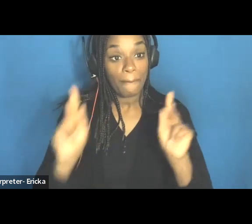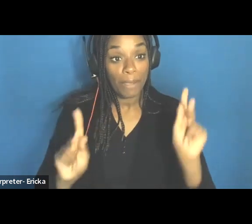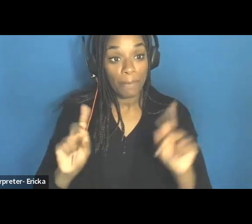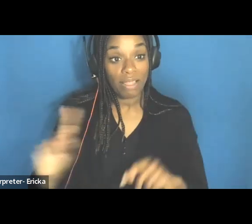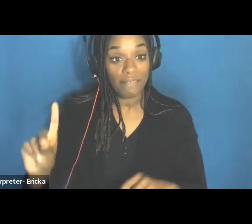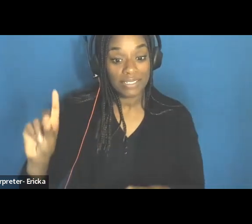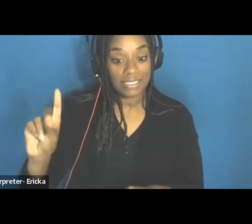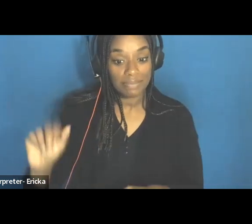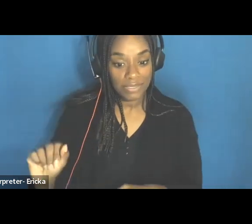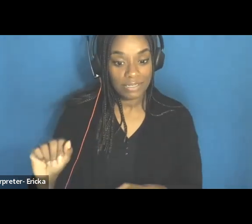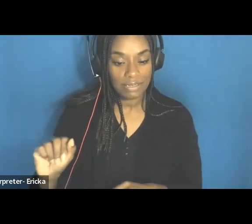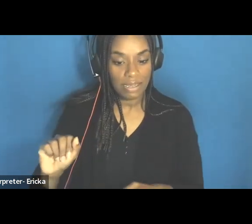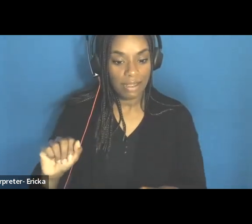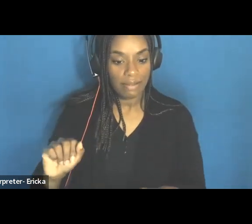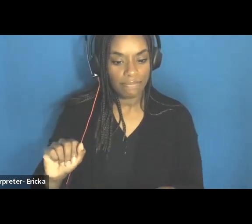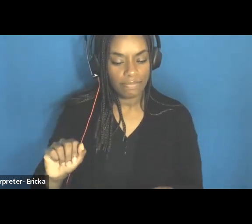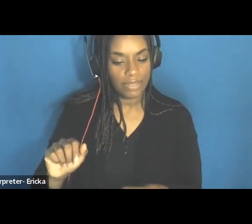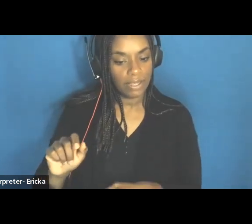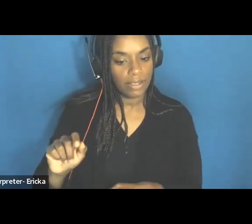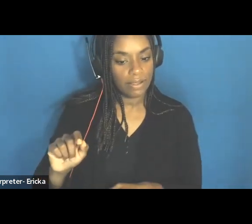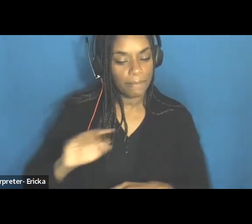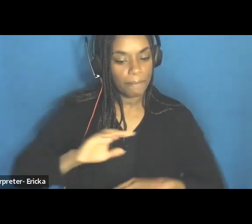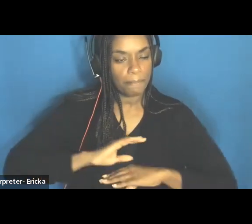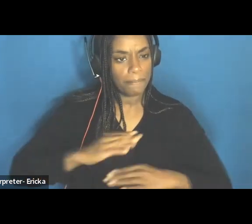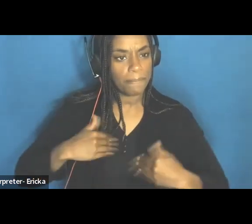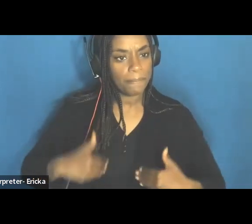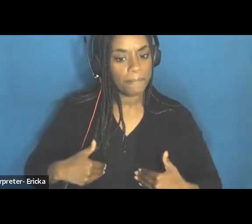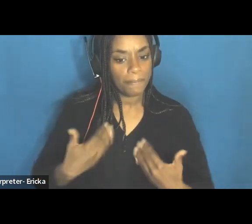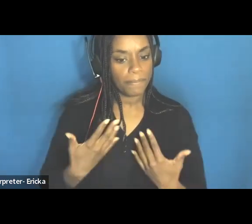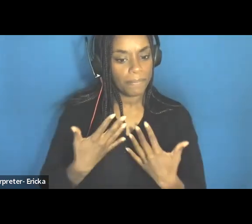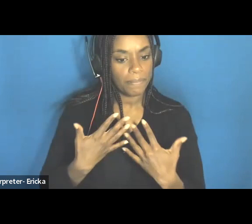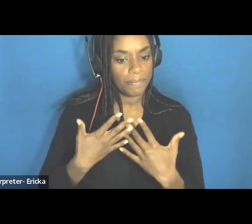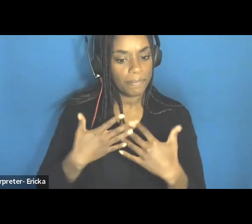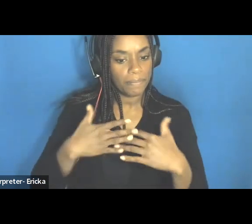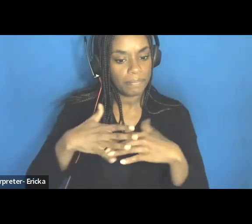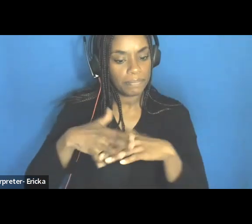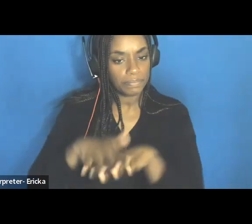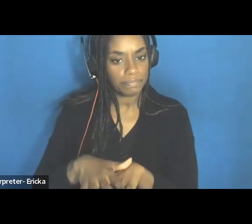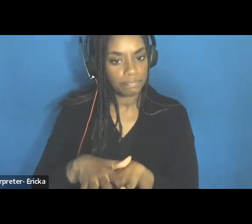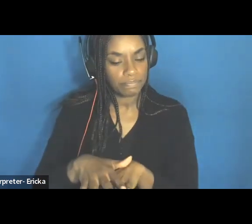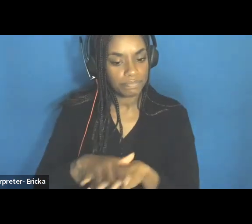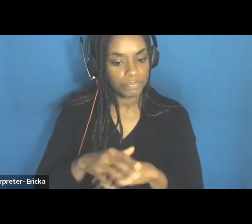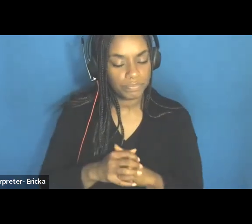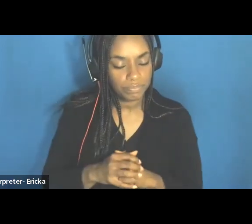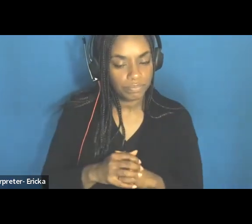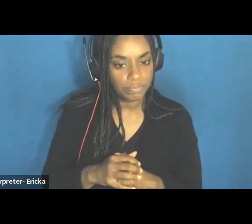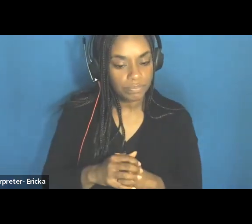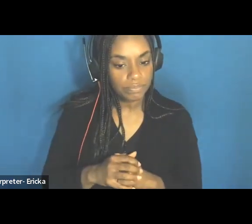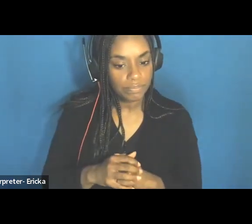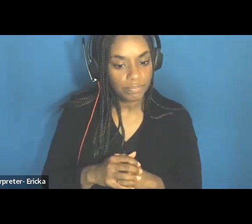of intersection. Disability, we don't have a land to point to, which has been hard to, over the